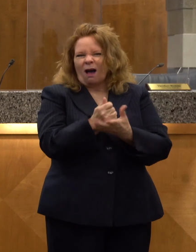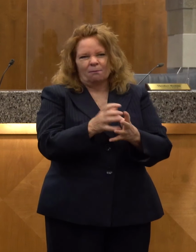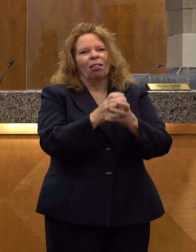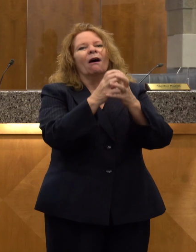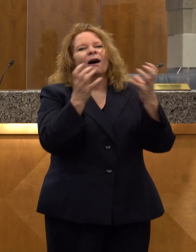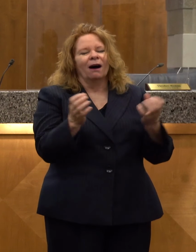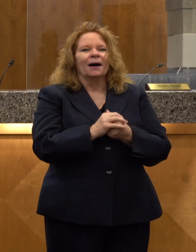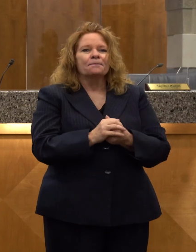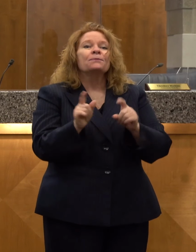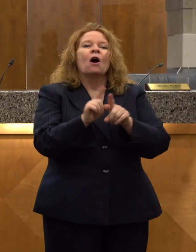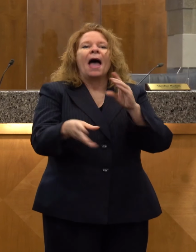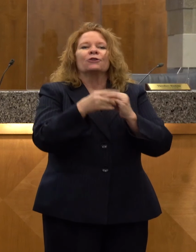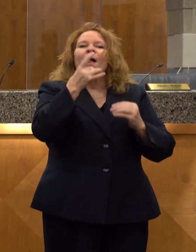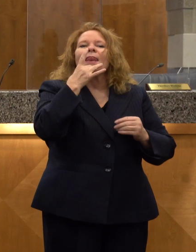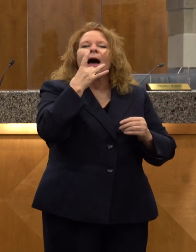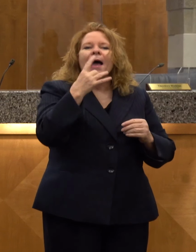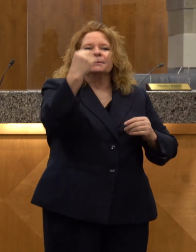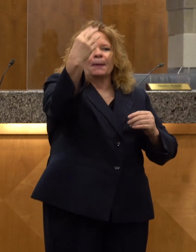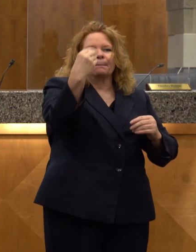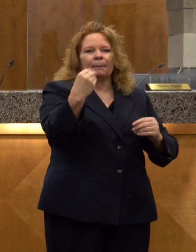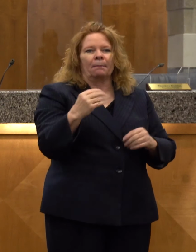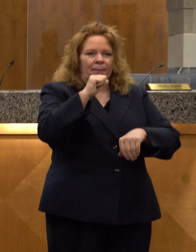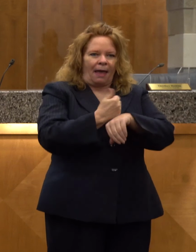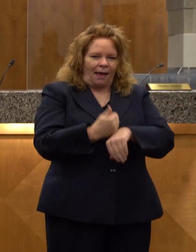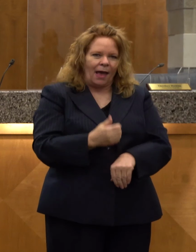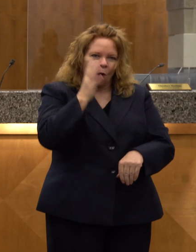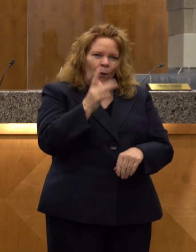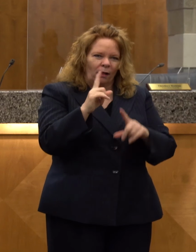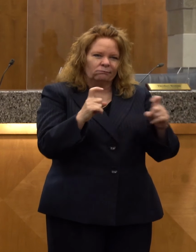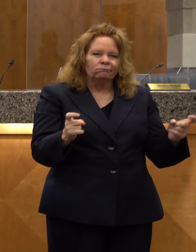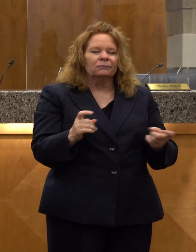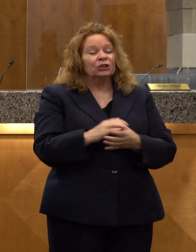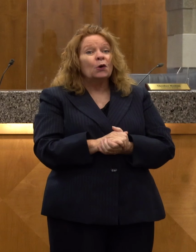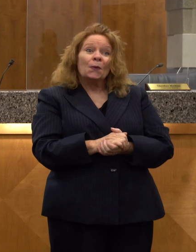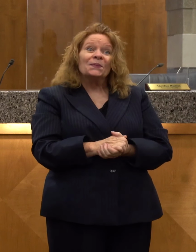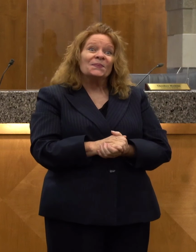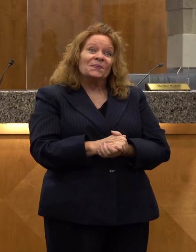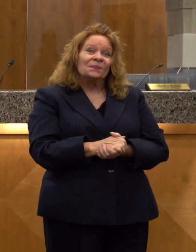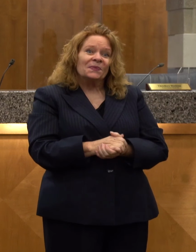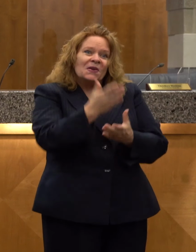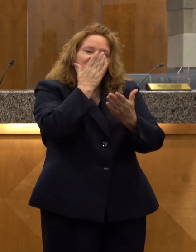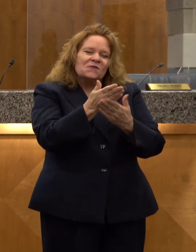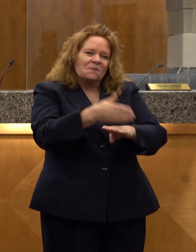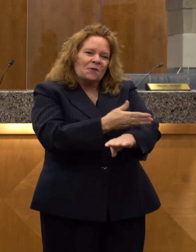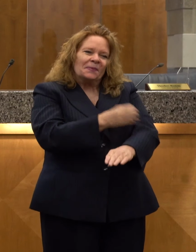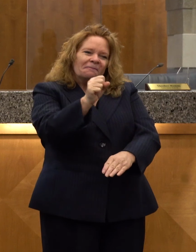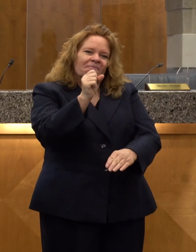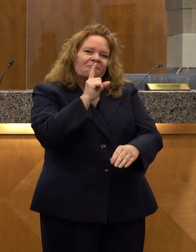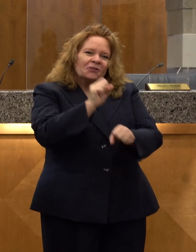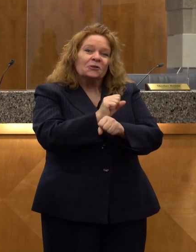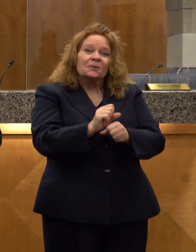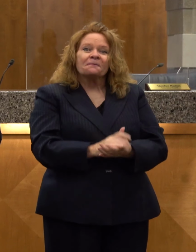with all the other lights that's gonna be in place, pedestrian lights, things like that. So it's gonna be a pretty good improvement, no doubt about that,